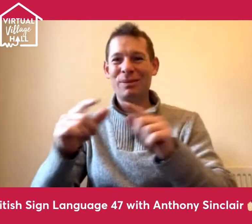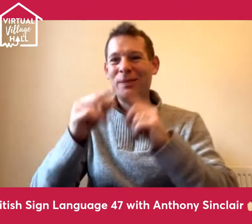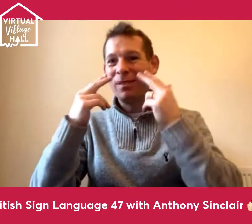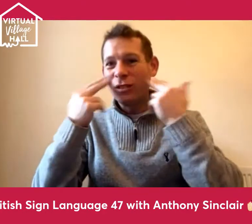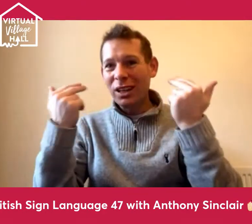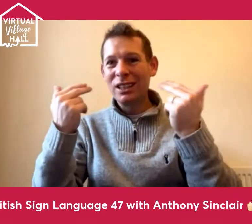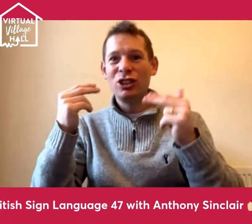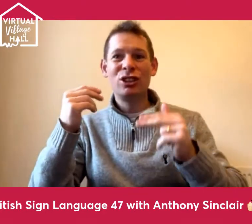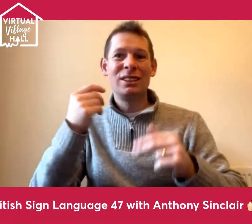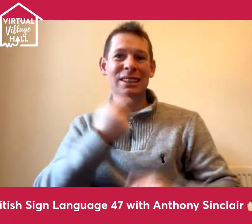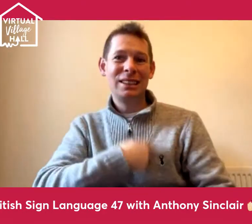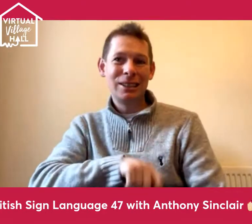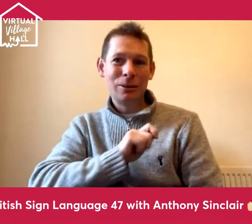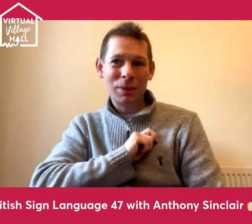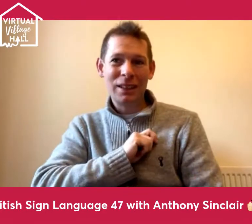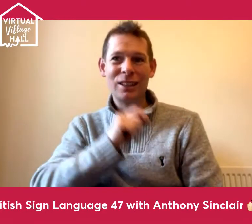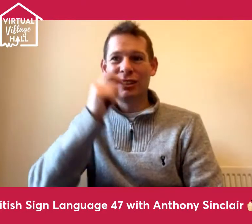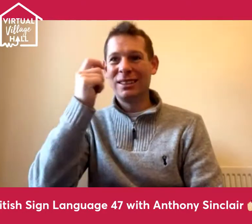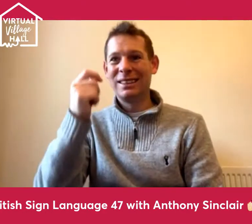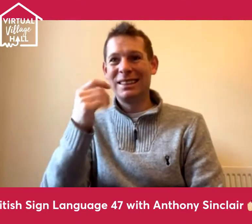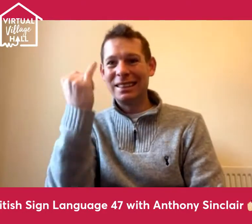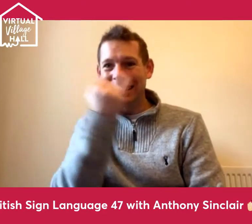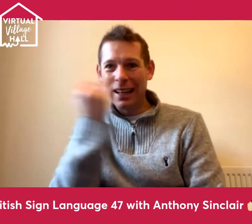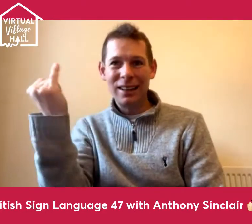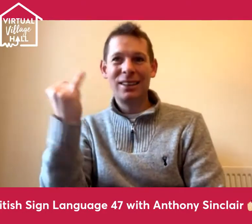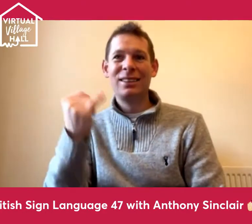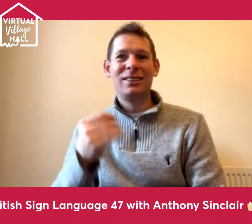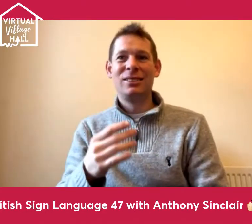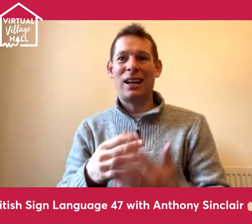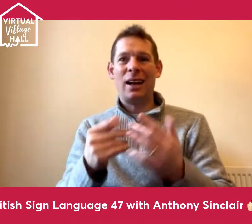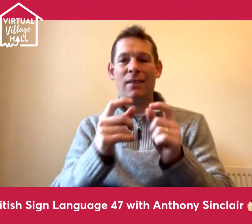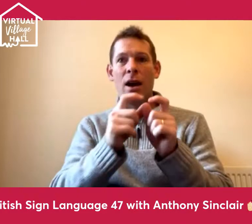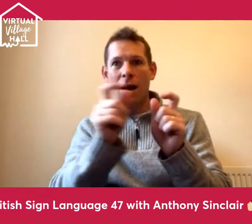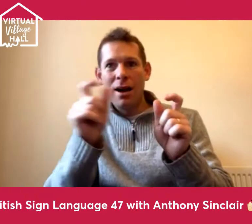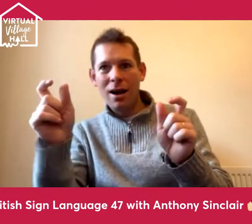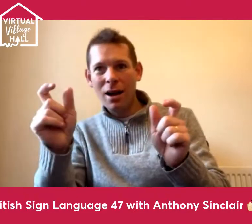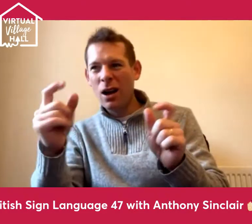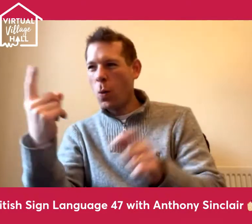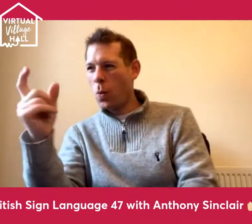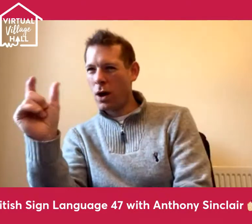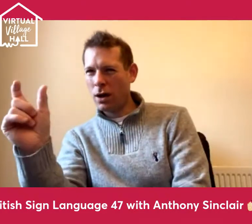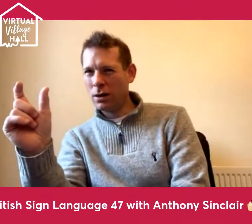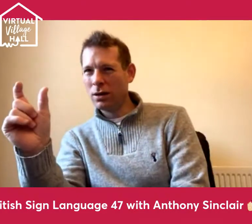sign very succinctly in one sign. And then you can have other words that